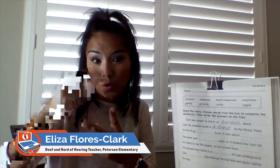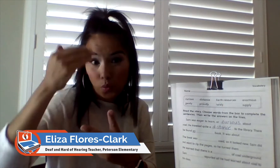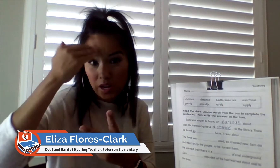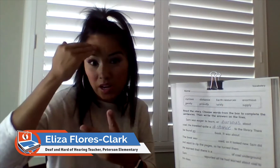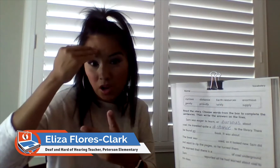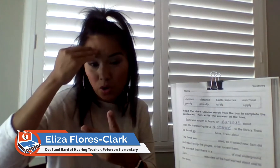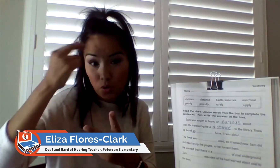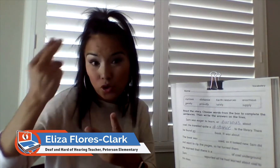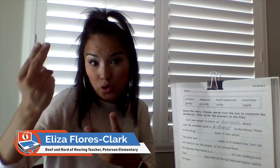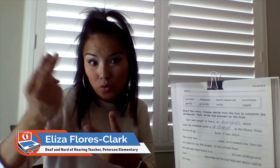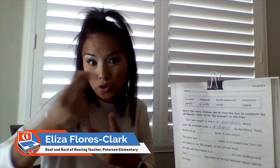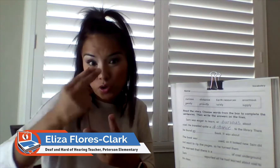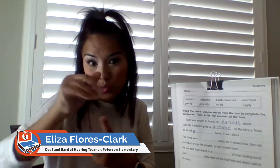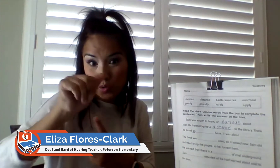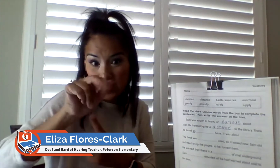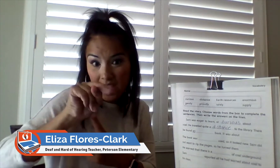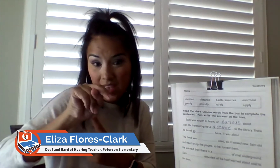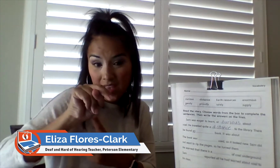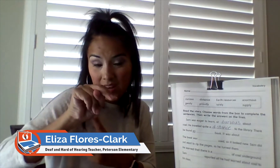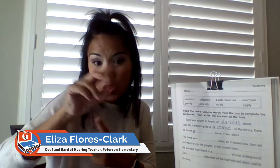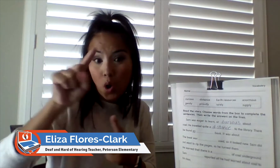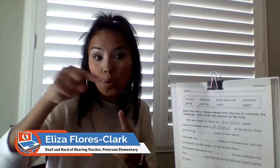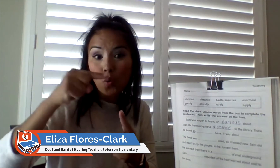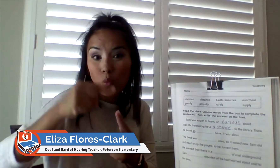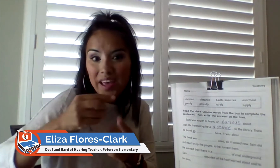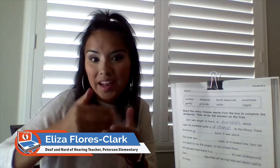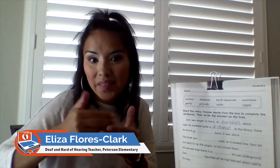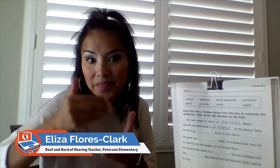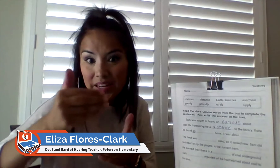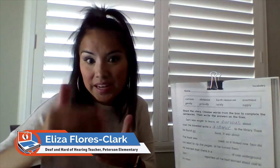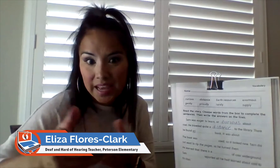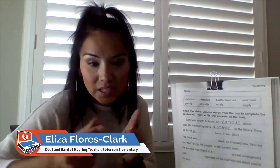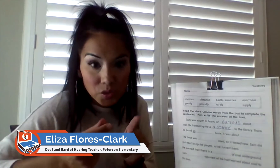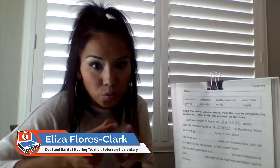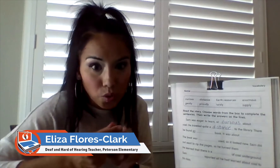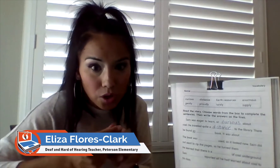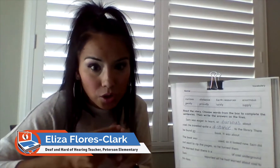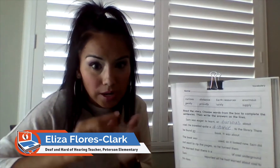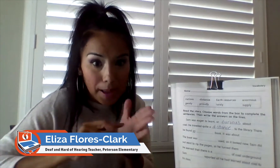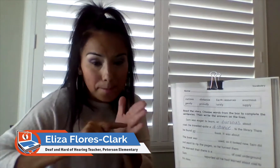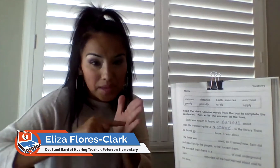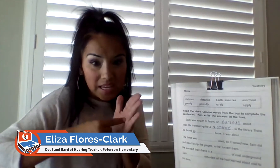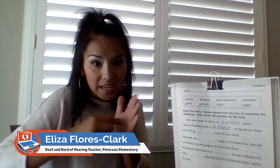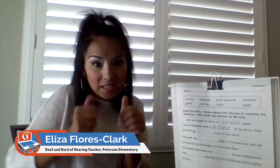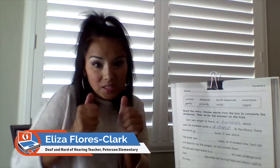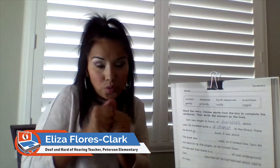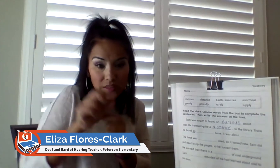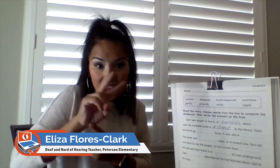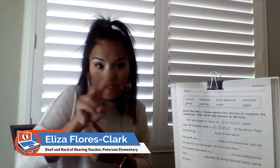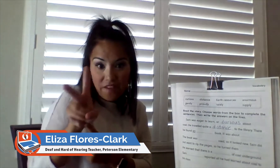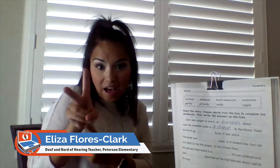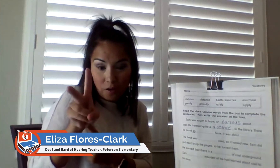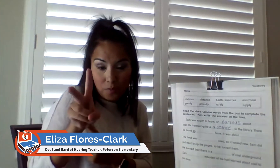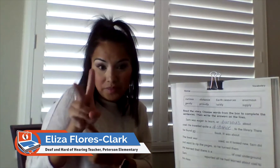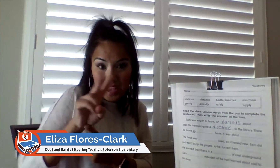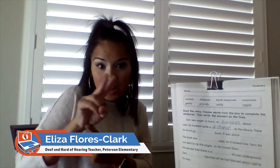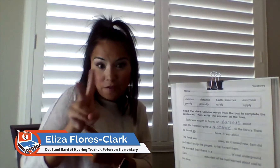We know you use N when the next word begins with a vowel. And our